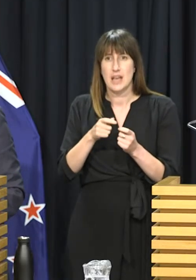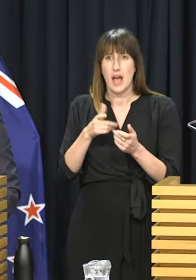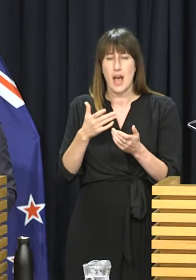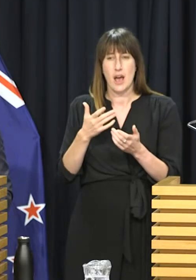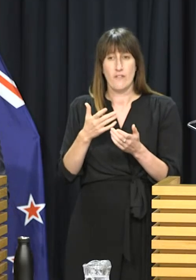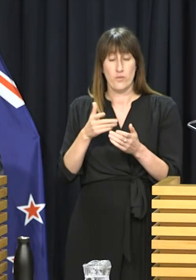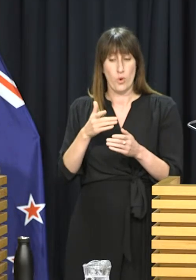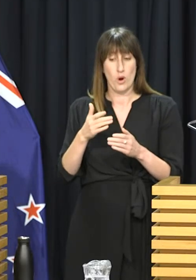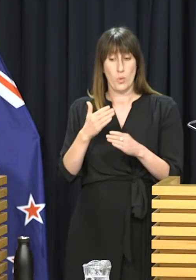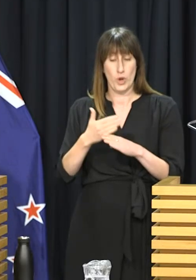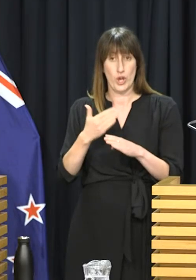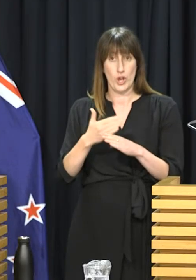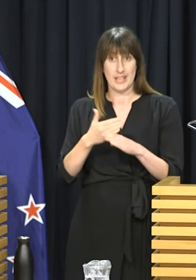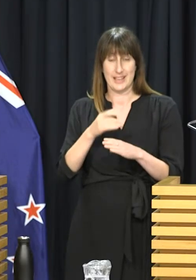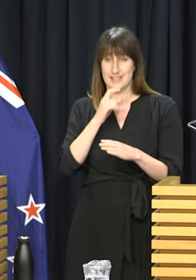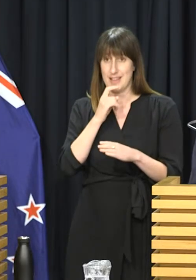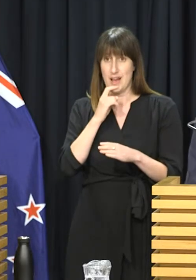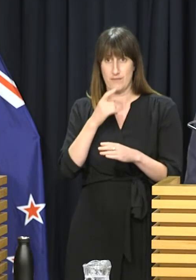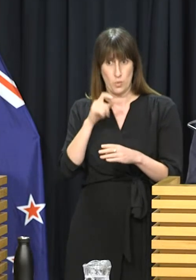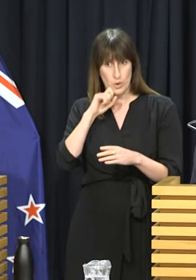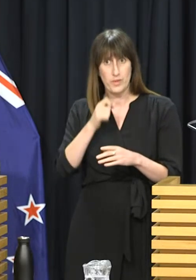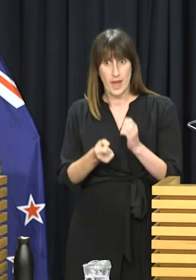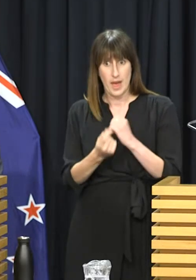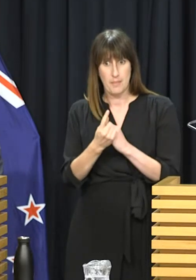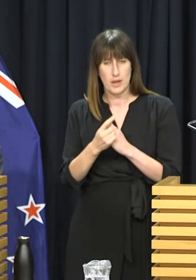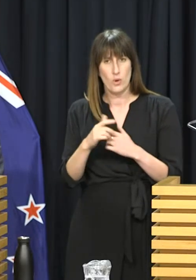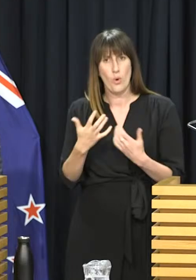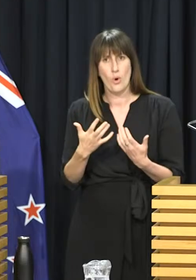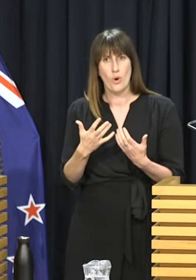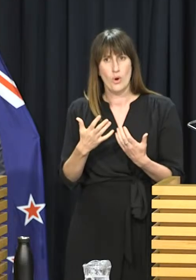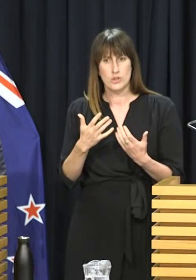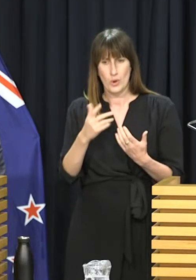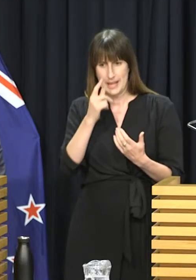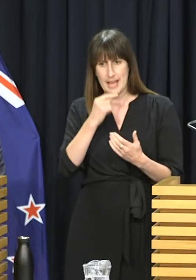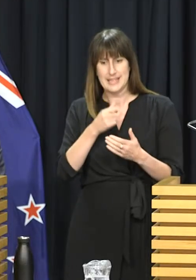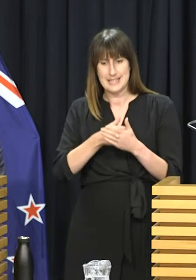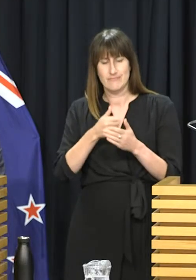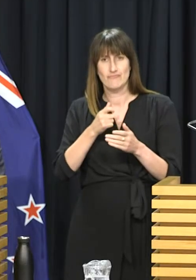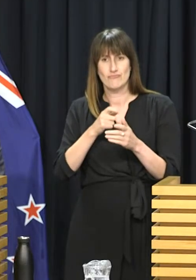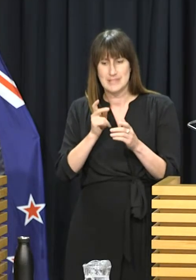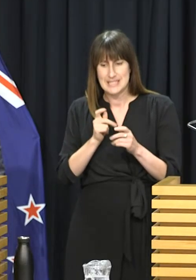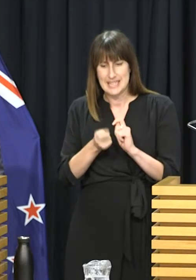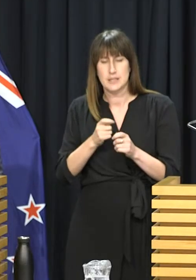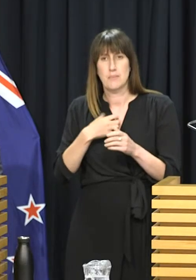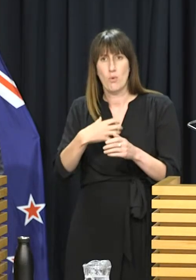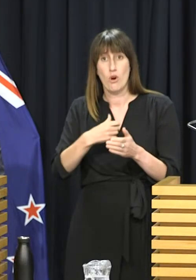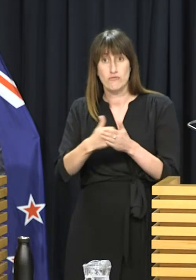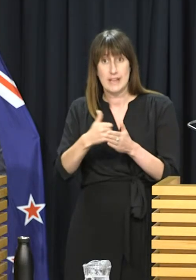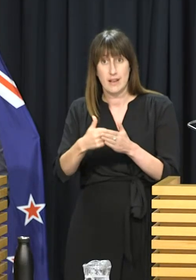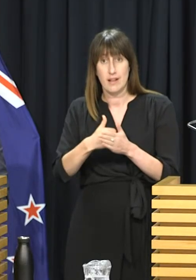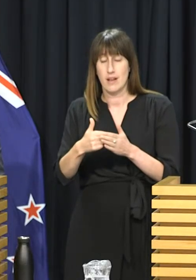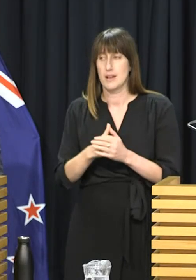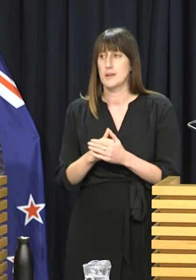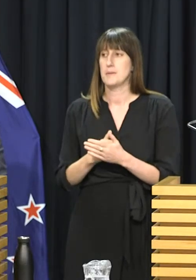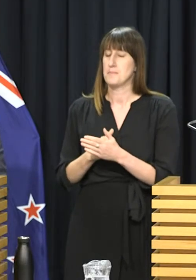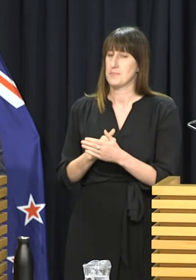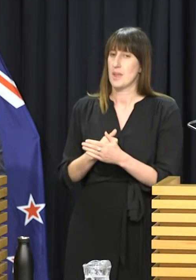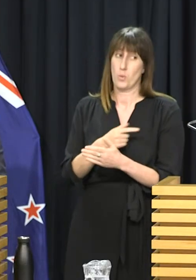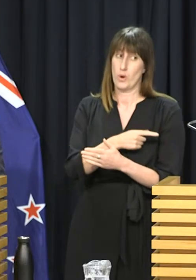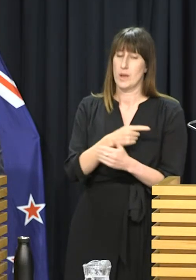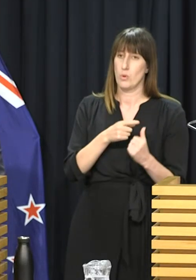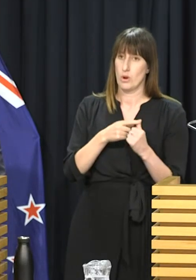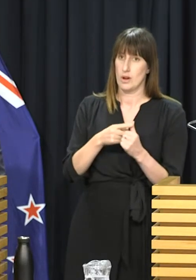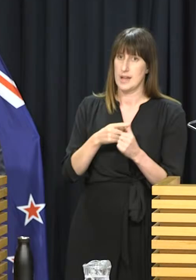more frequently? I'll ask Dr. Bloomfield to make a comment on that, but perhaps just briefly before I do, we have been making saliva